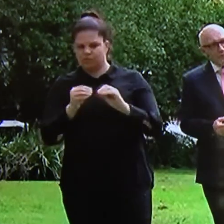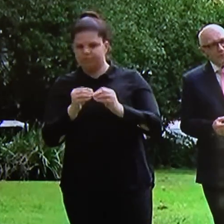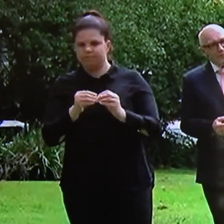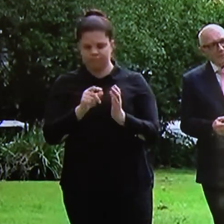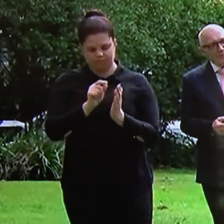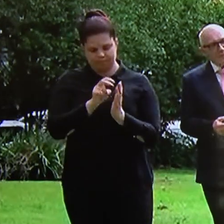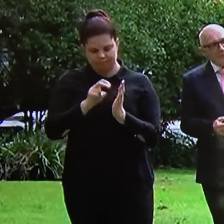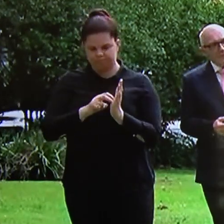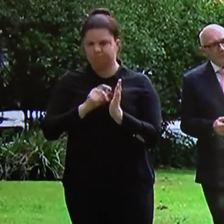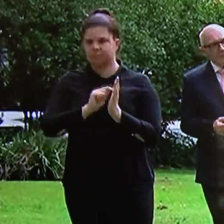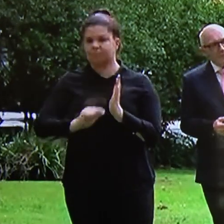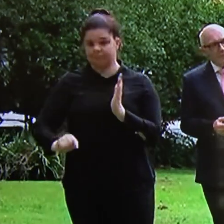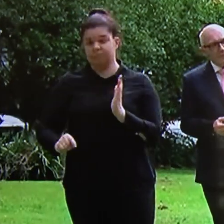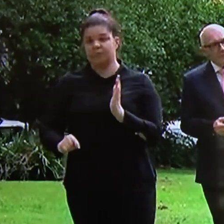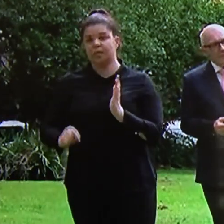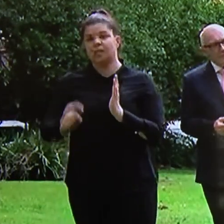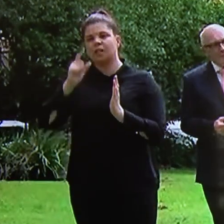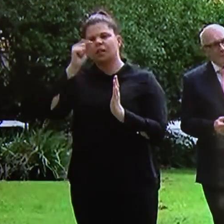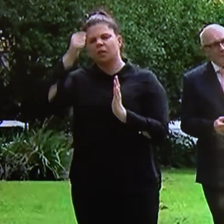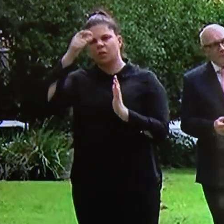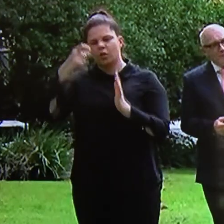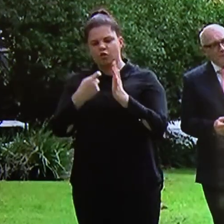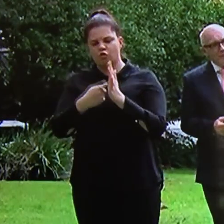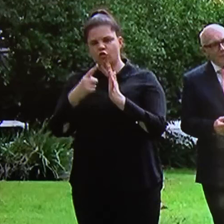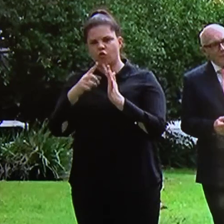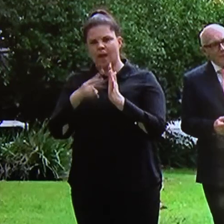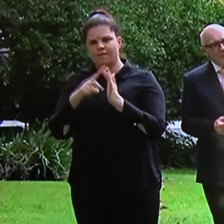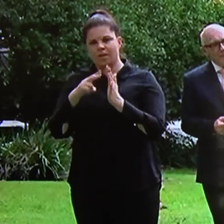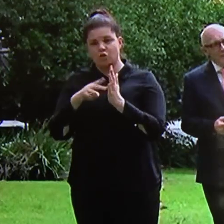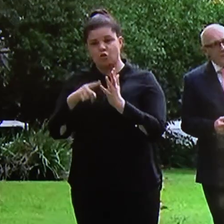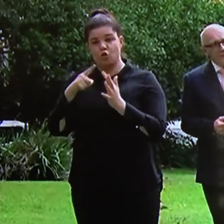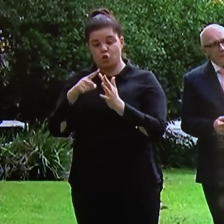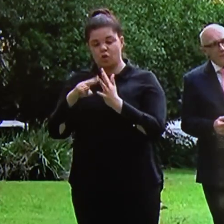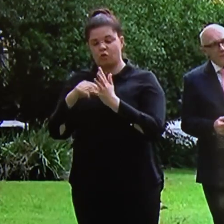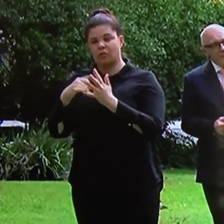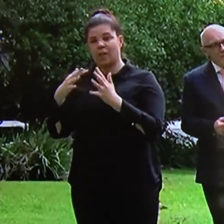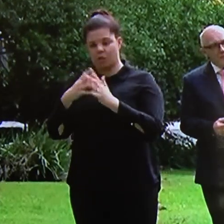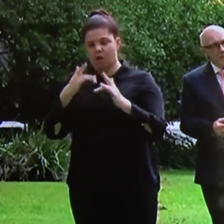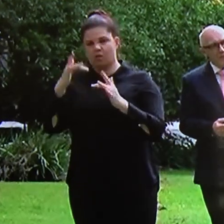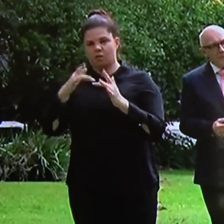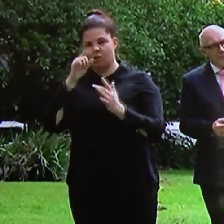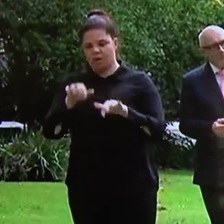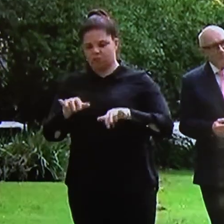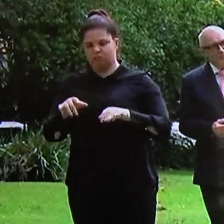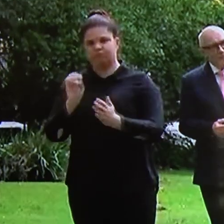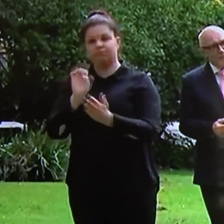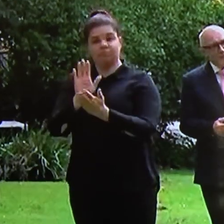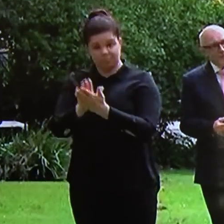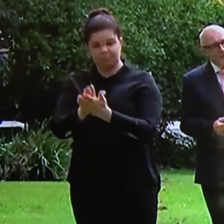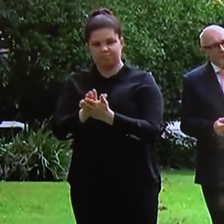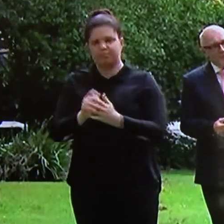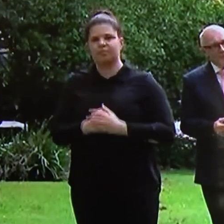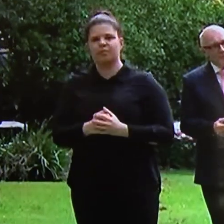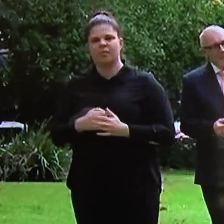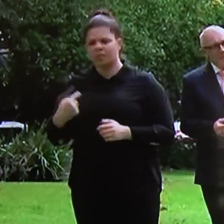agreement. That can be lodged with Revenue New South Wales, and what we will do is provide a relevant land tax rebate, if